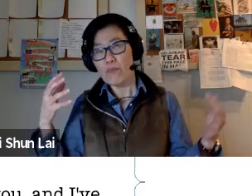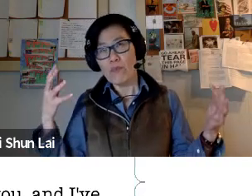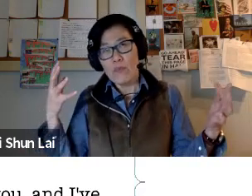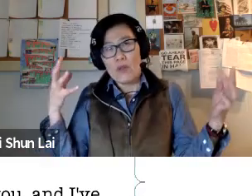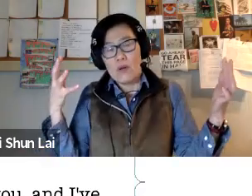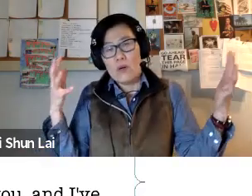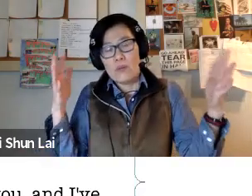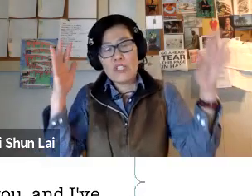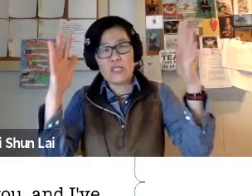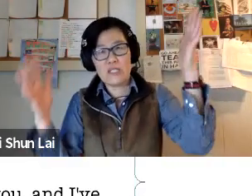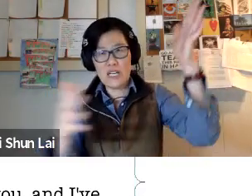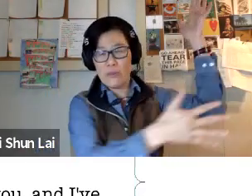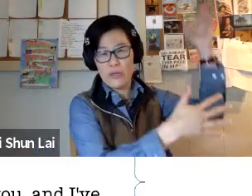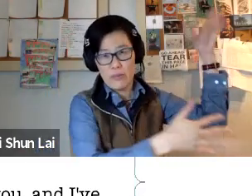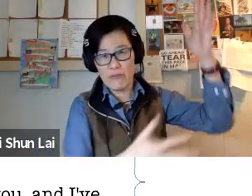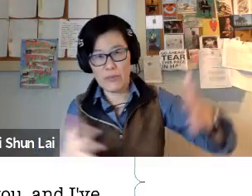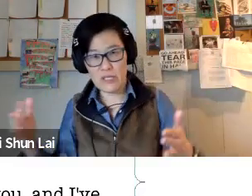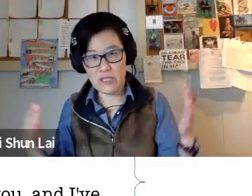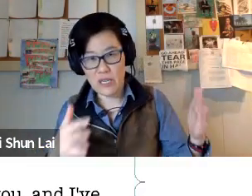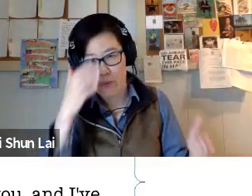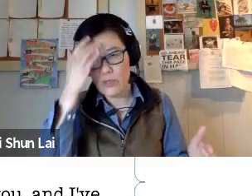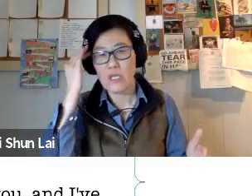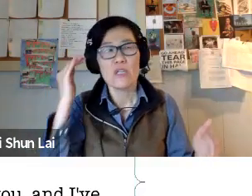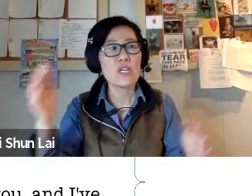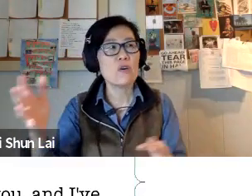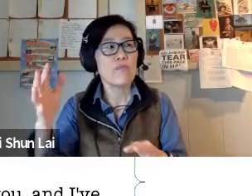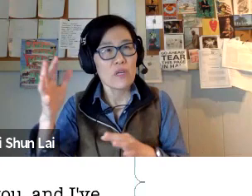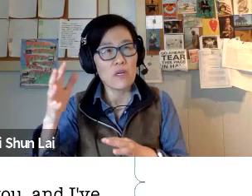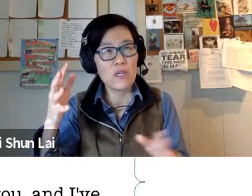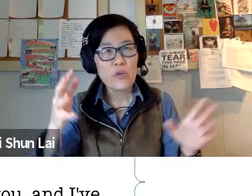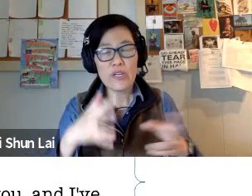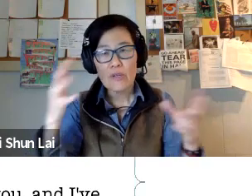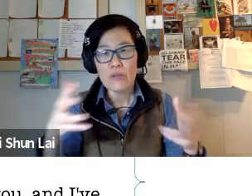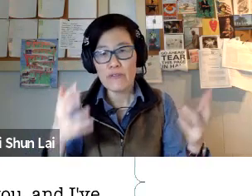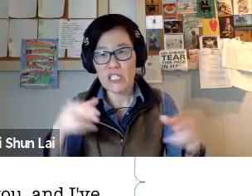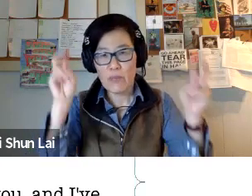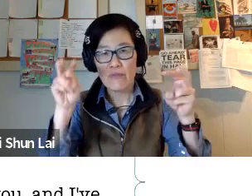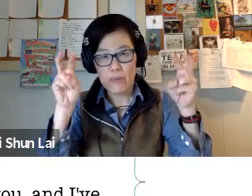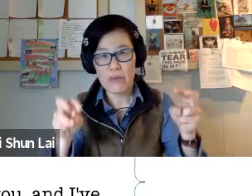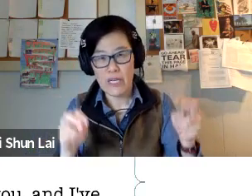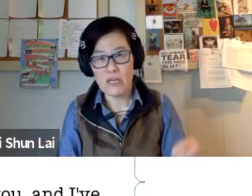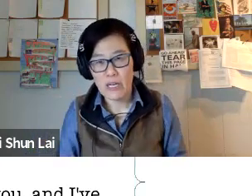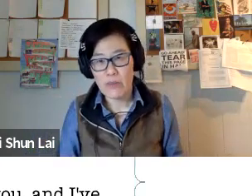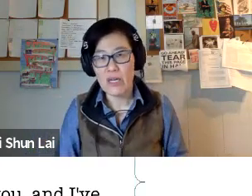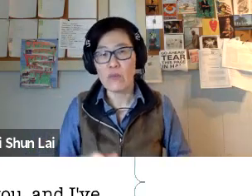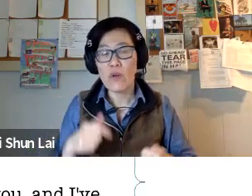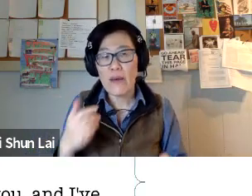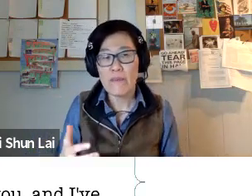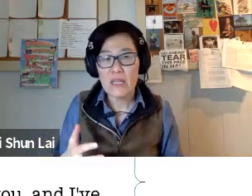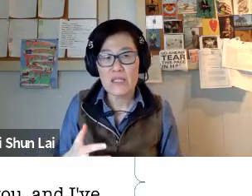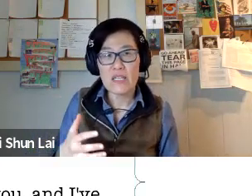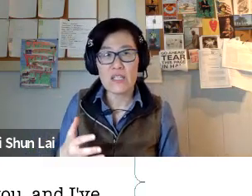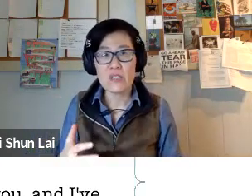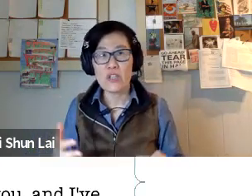I'm just gonna take a side trip here into platform because it's kind of important. So you'll hear the phrase platform being bandied about a lot. And what